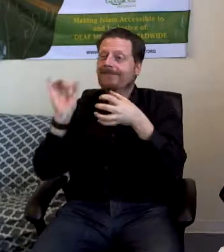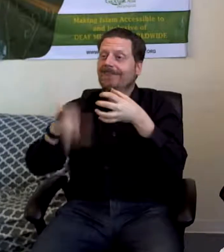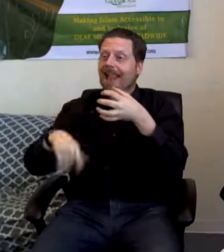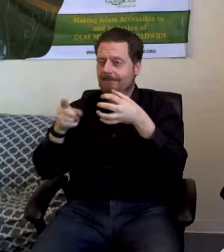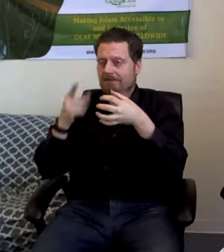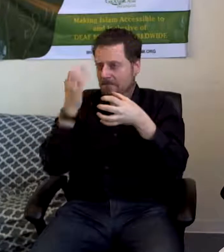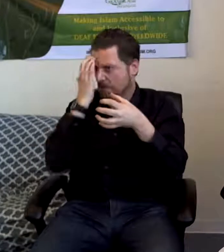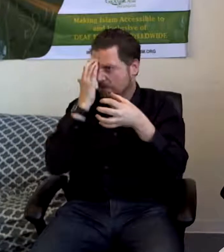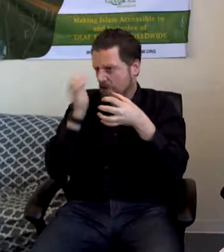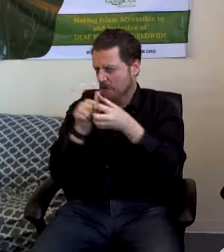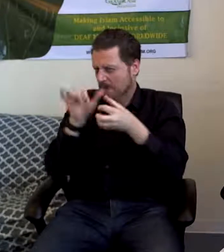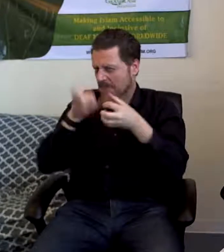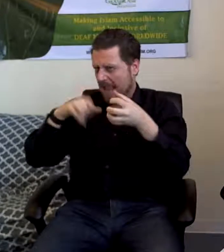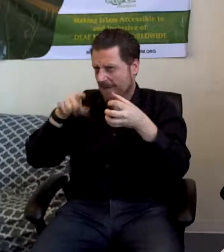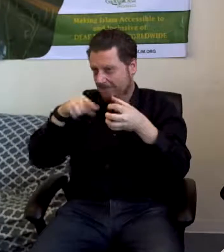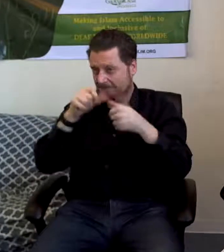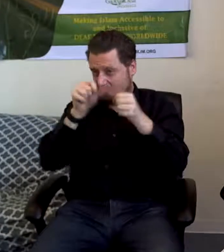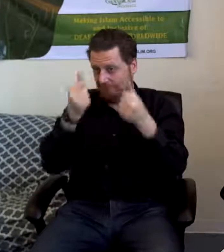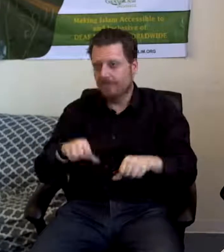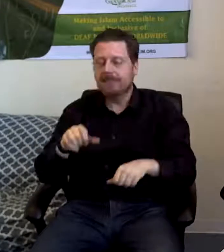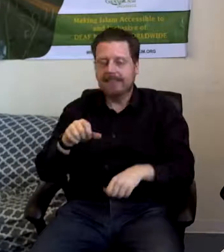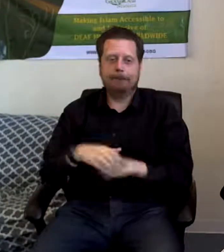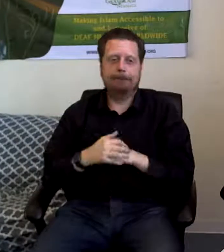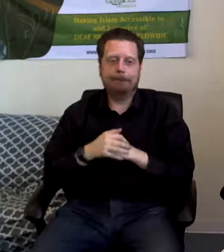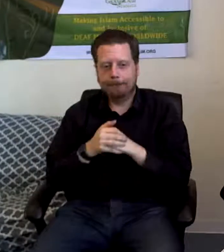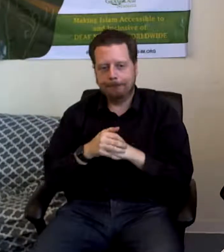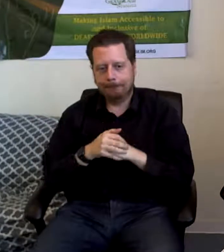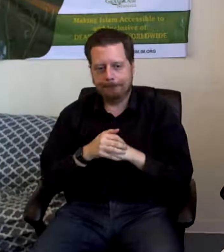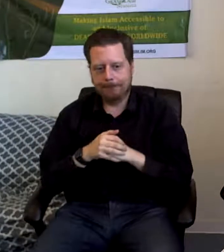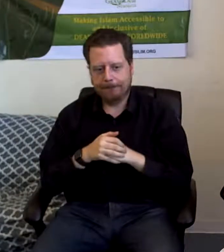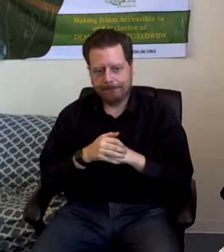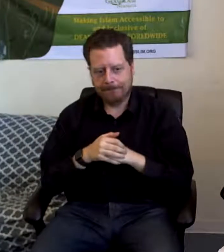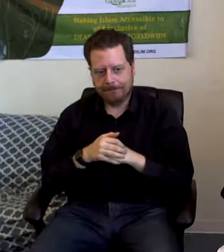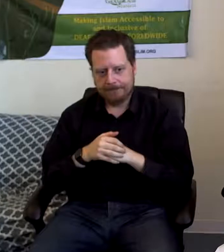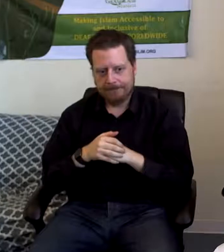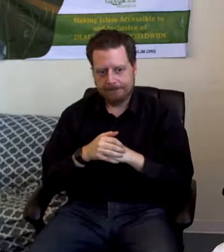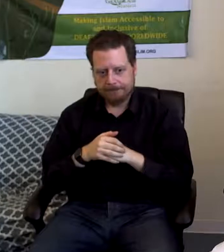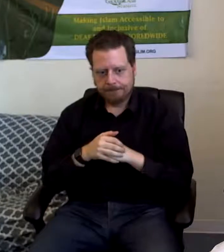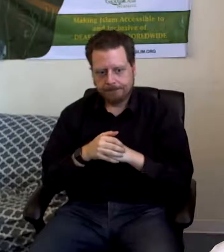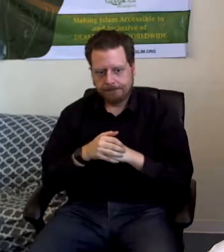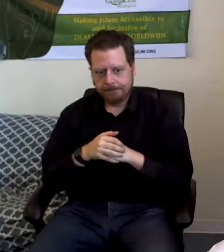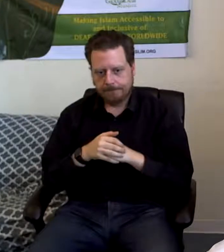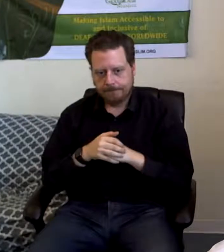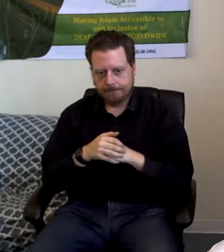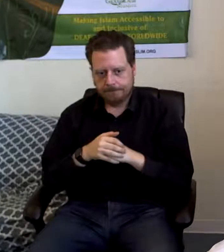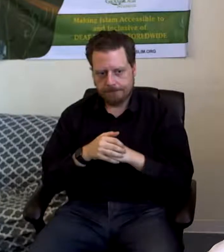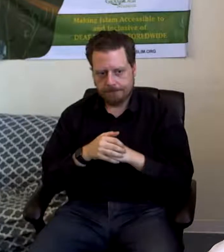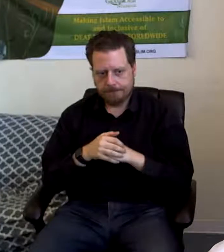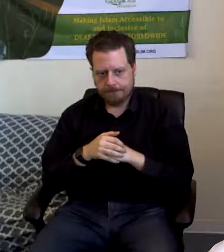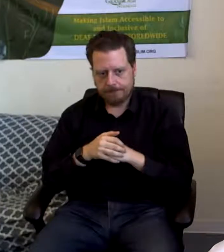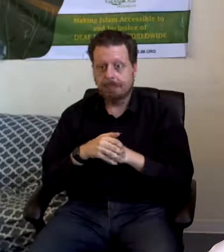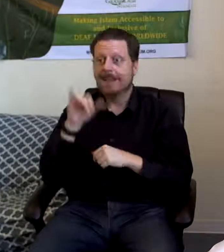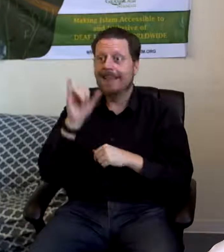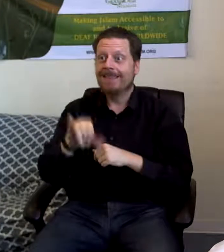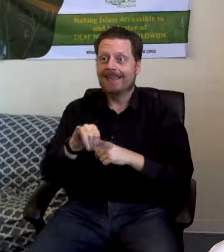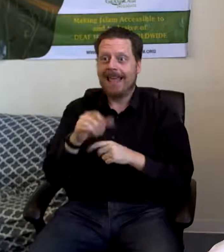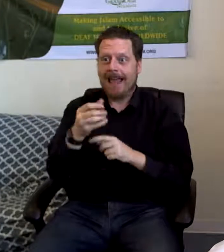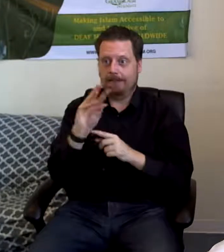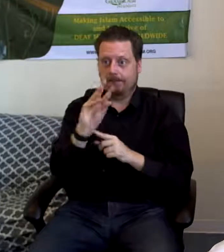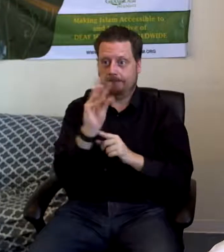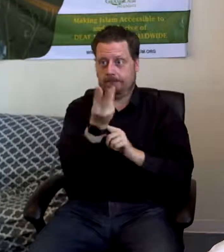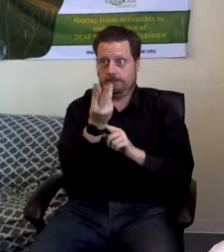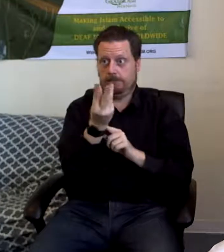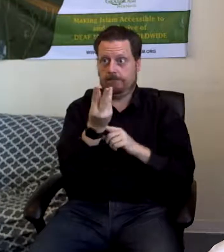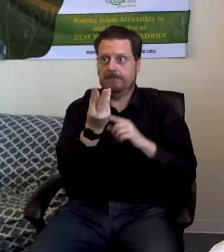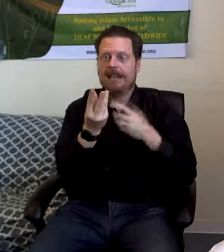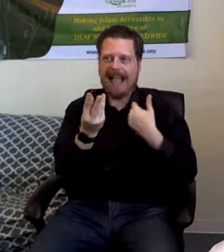Are you familiar with that lamp? Yeah. Okay. So that lamp is in